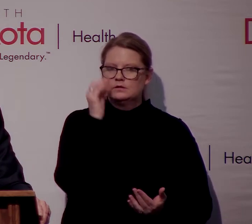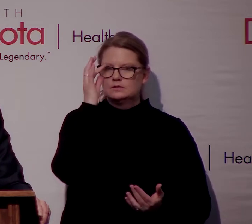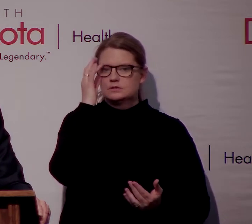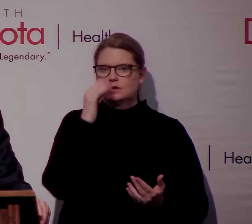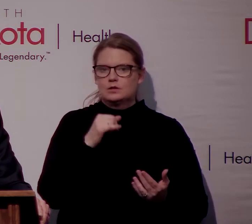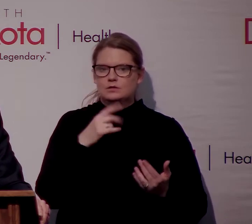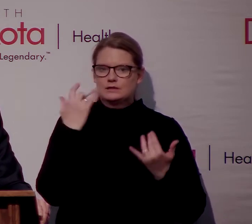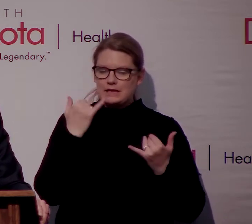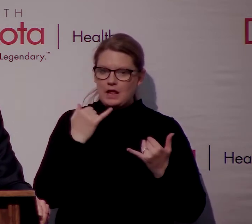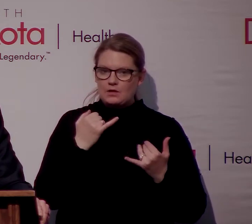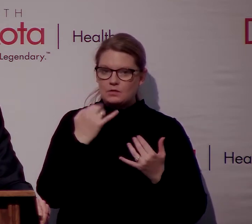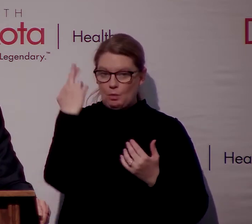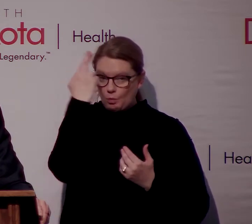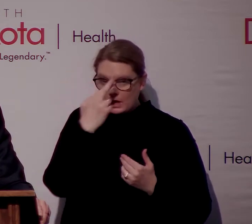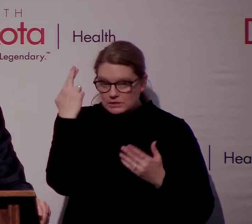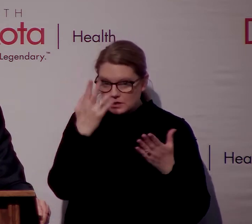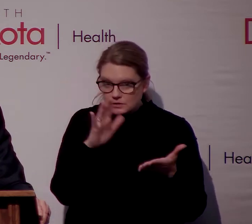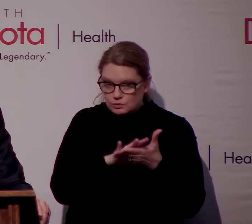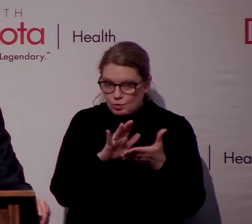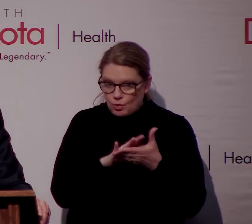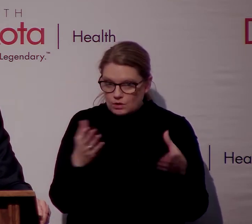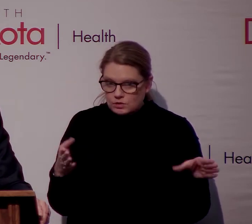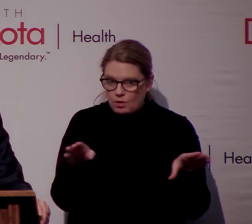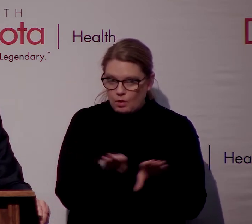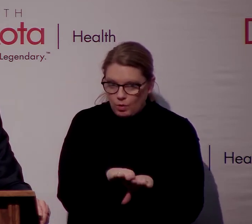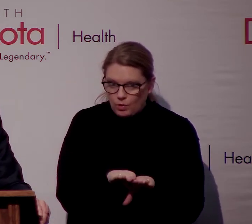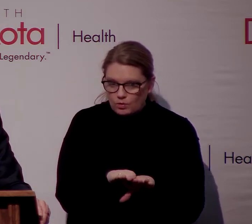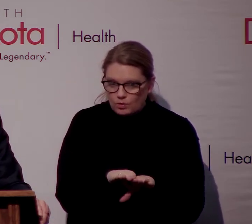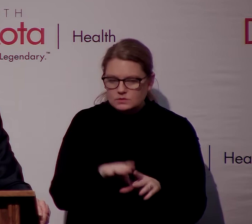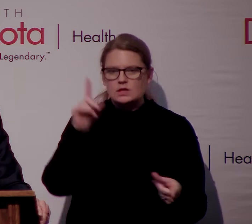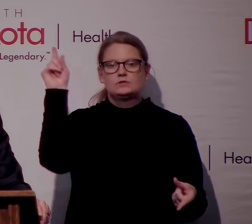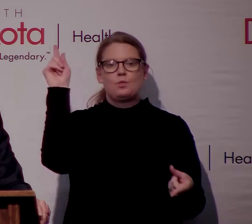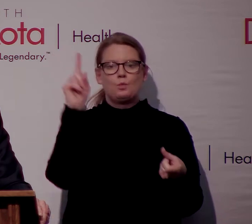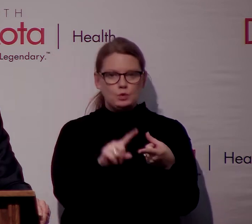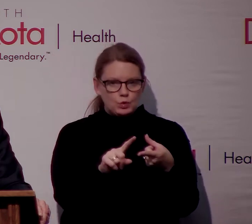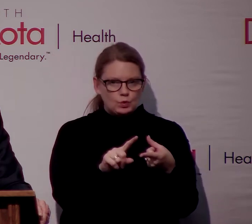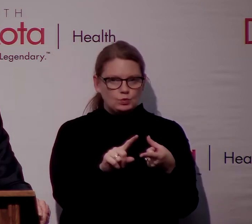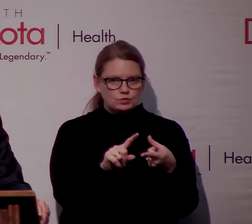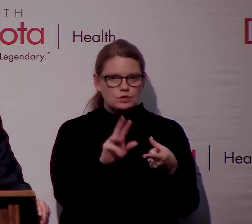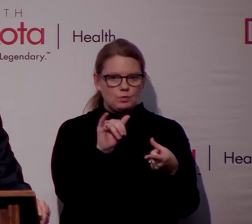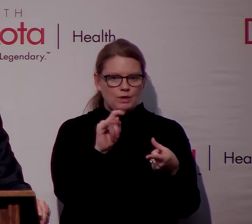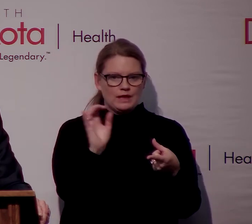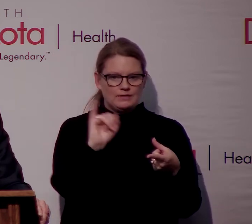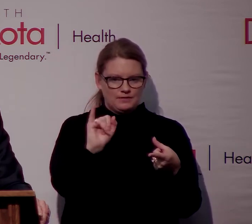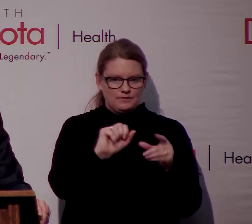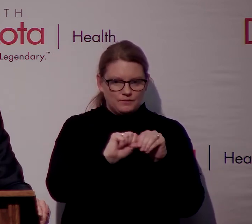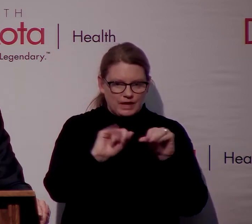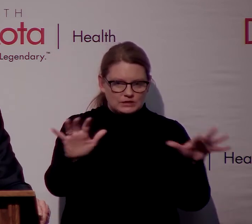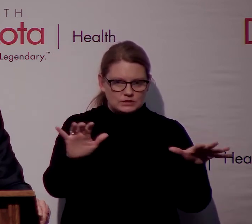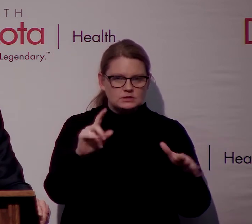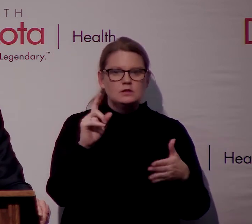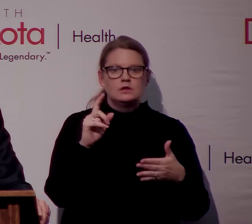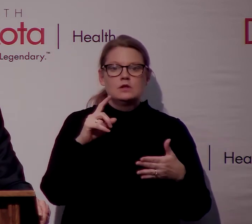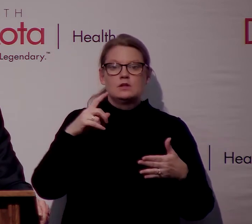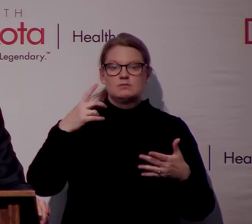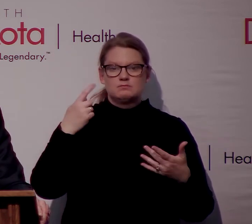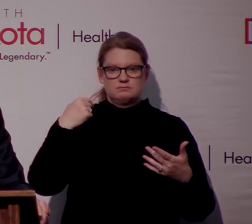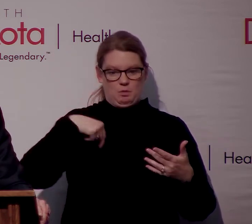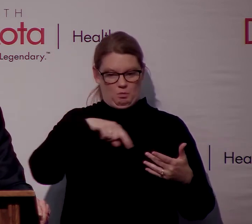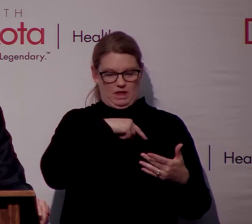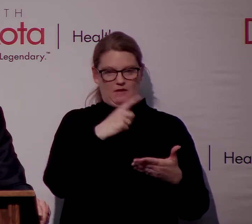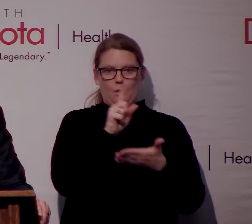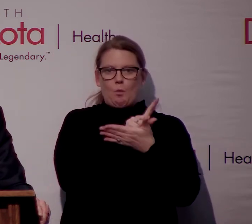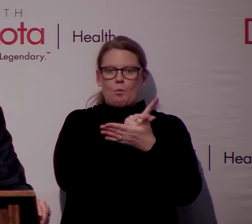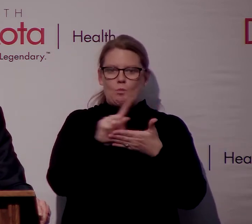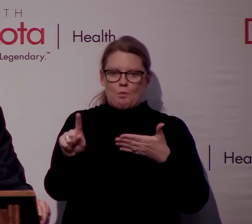around the school closing is to reduce the rate of infection, to allow us to have a week to plan, not just for